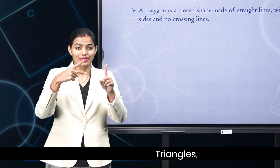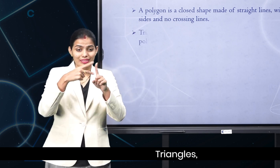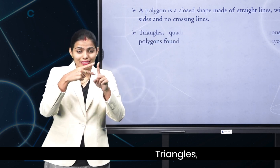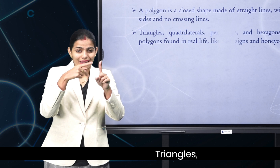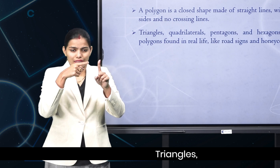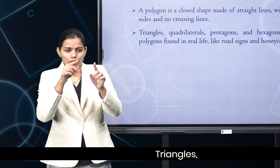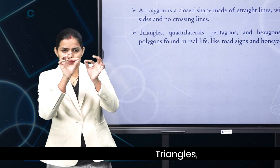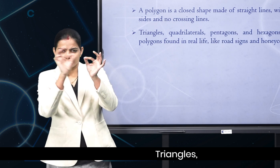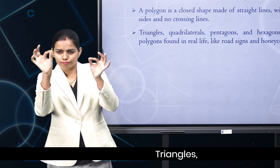Triangles,